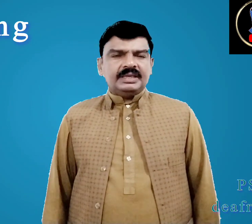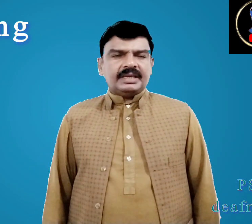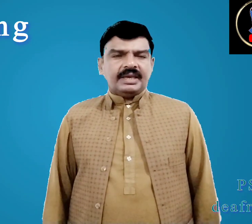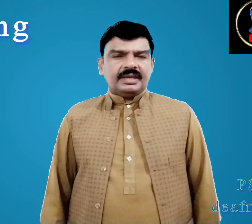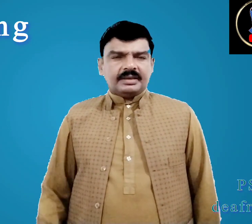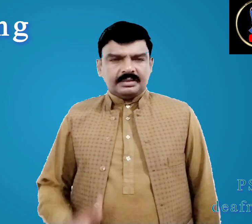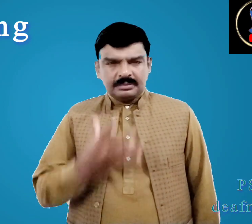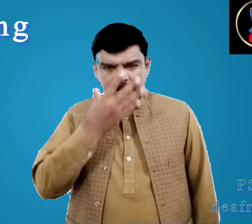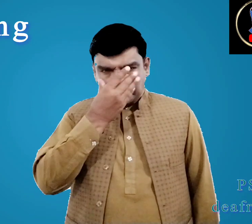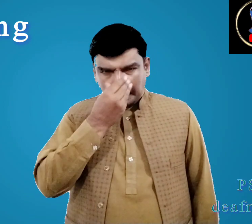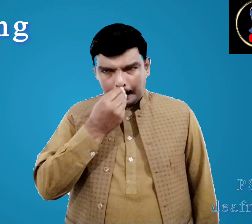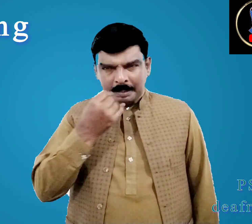decaying,